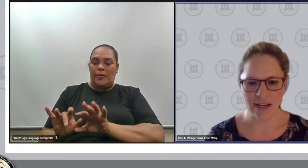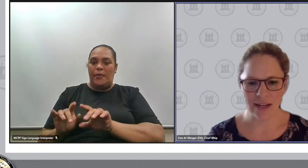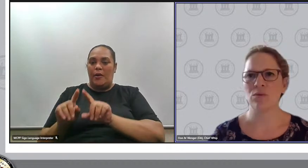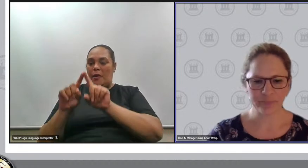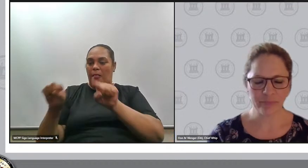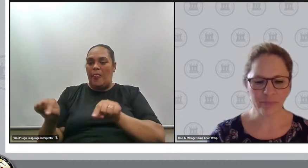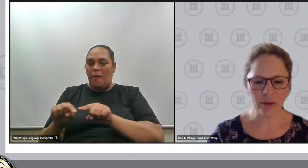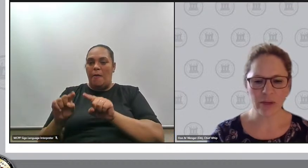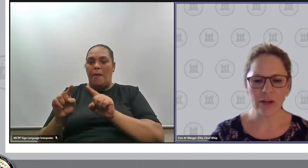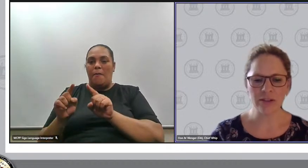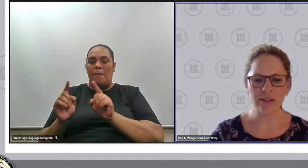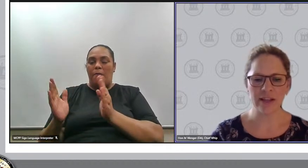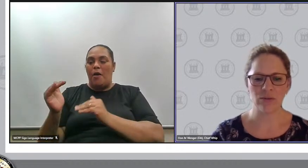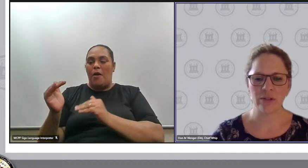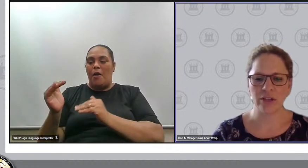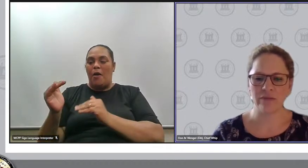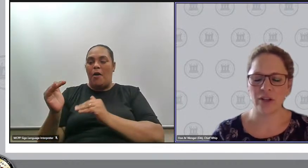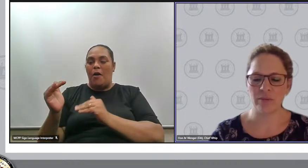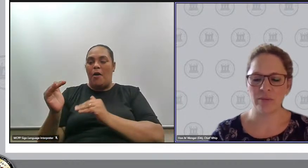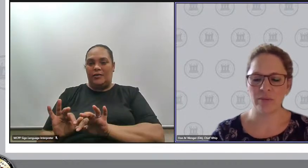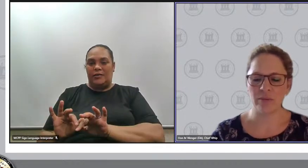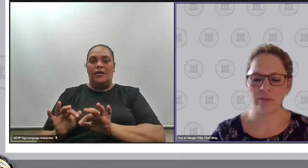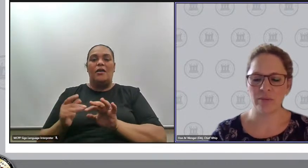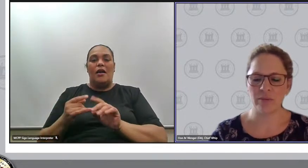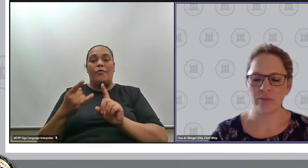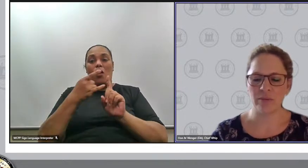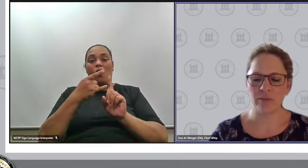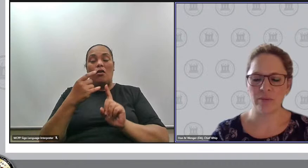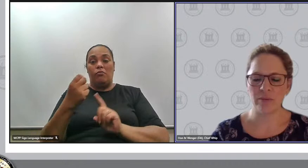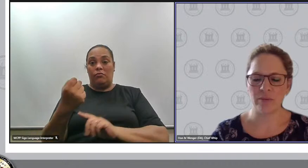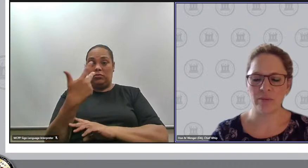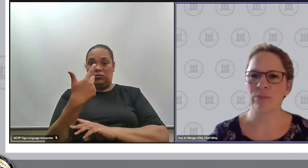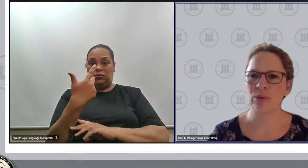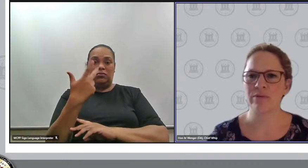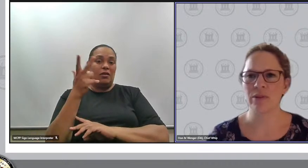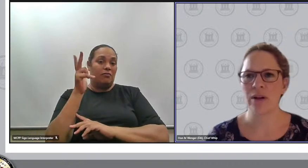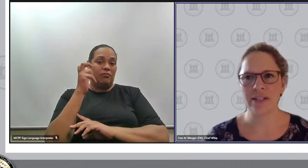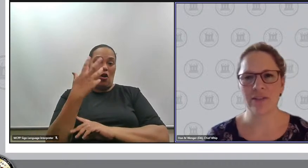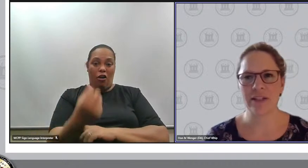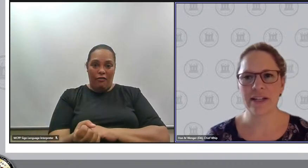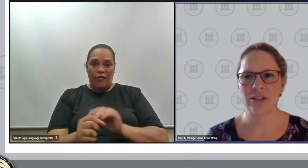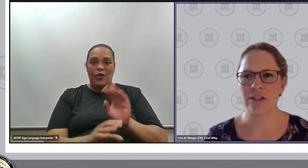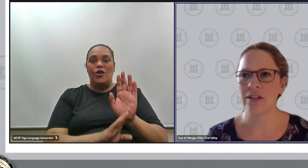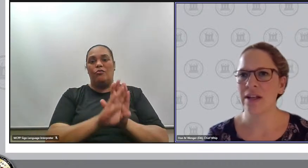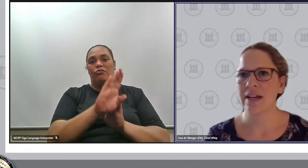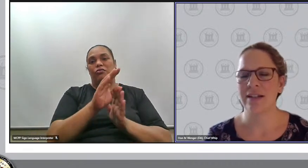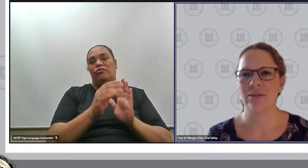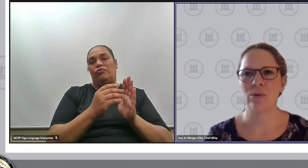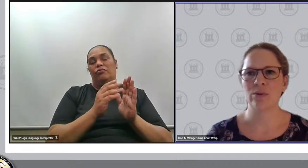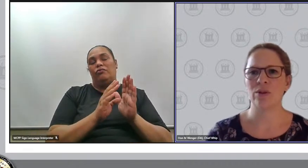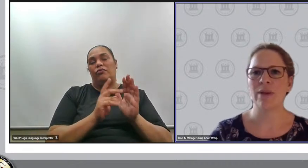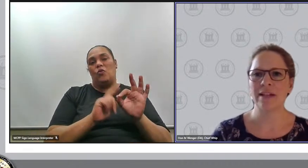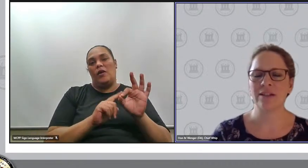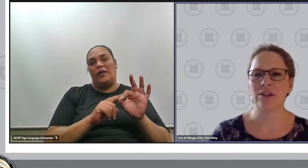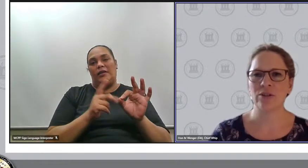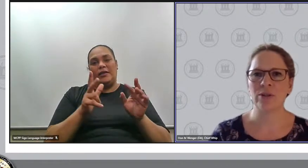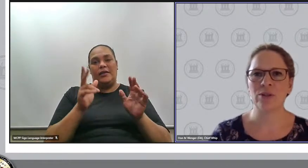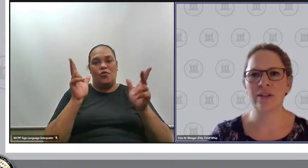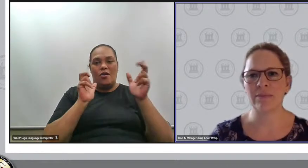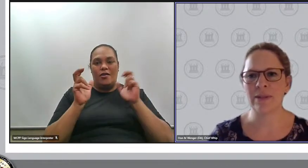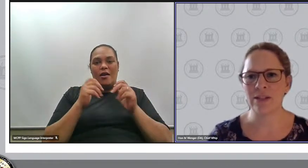box. We ask that audio and video be turned off to help us improve the quality of the connection. Unless, of course, you're